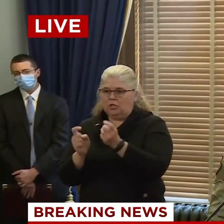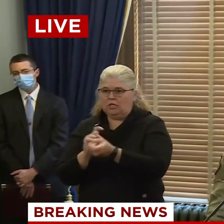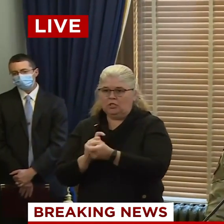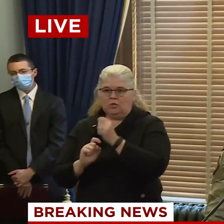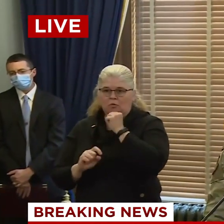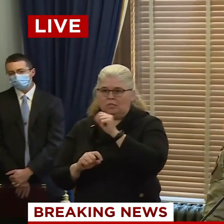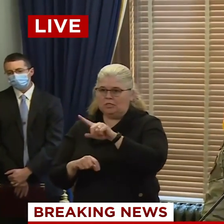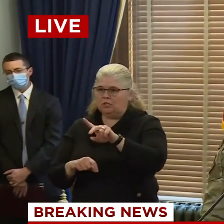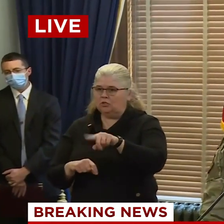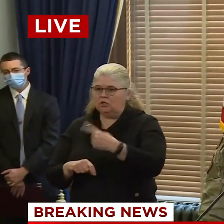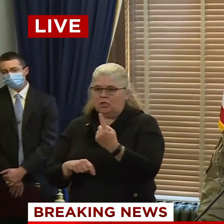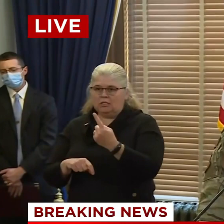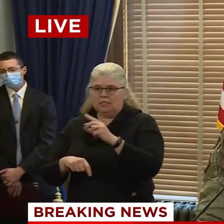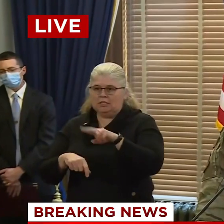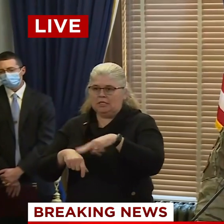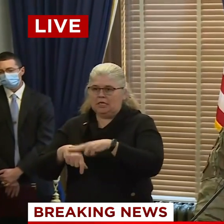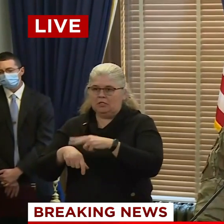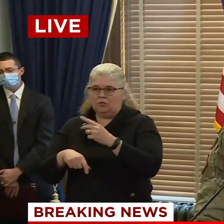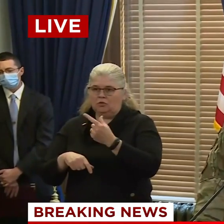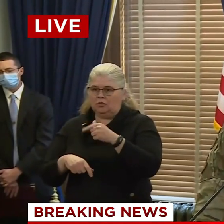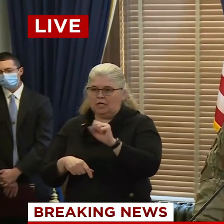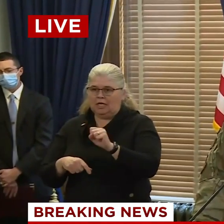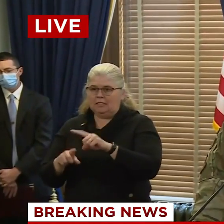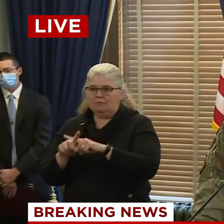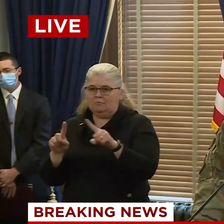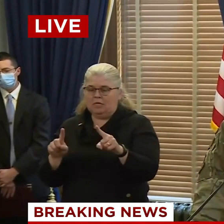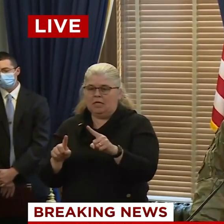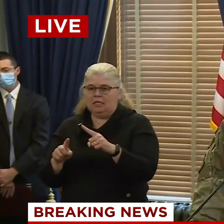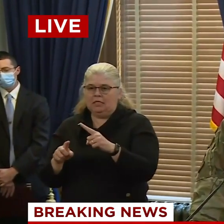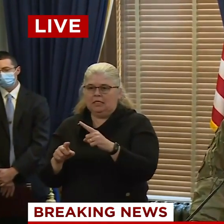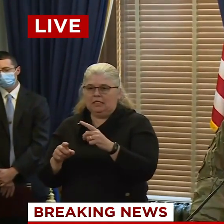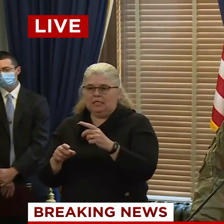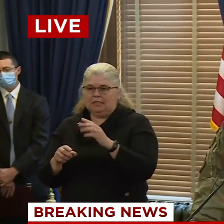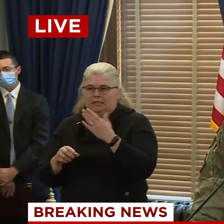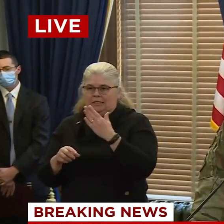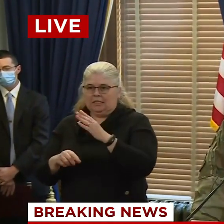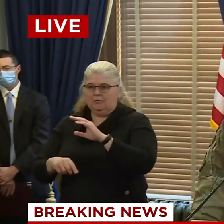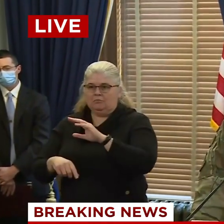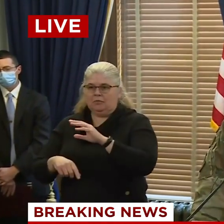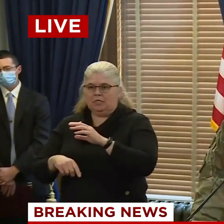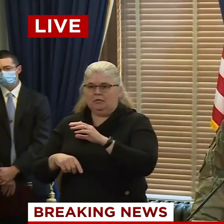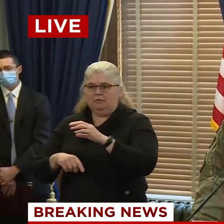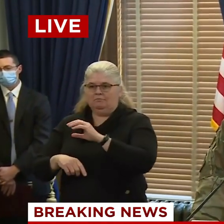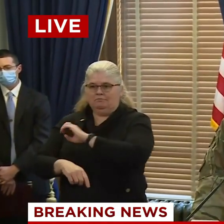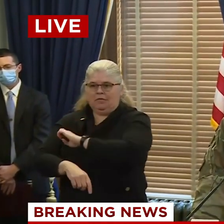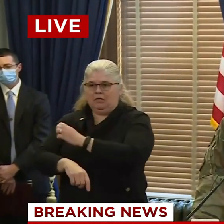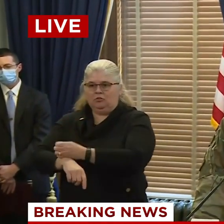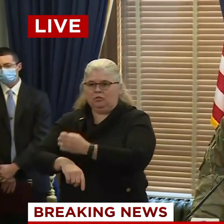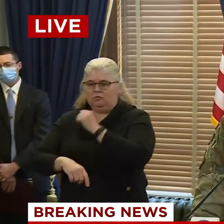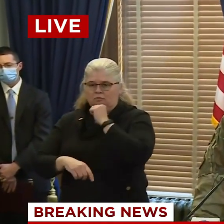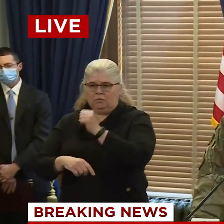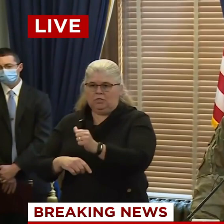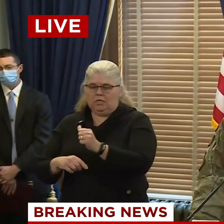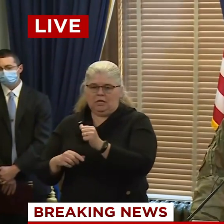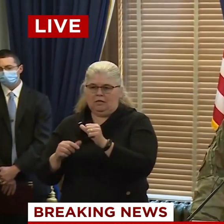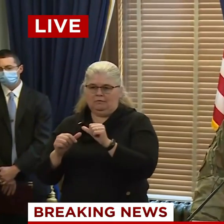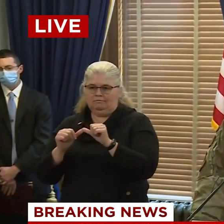just natural gas, but there was a potential that our energy providers were going to no longer be able to provide the energy requirements for electricity as